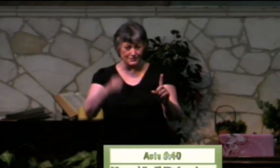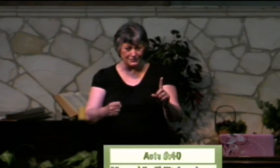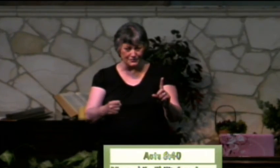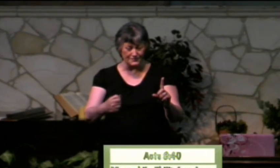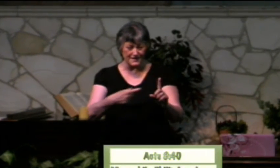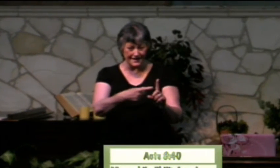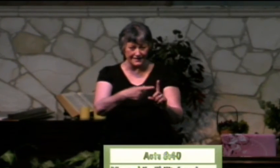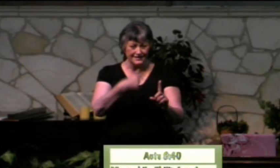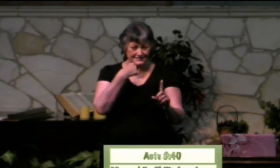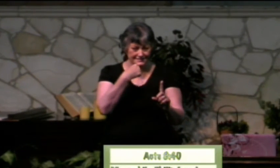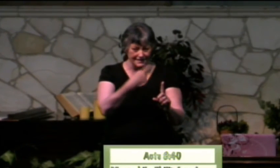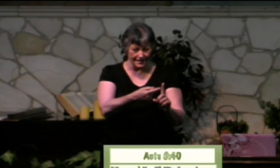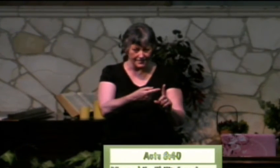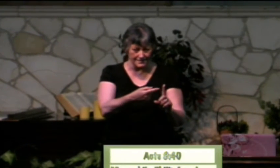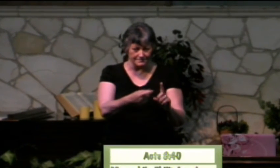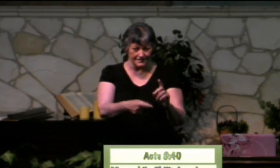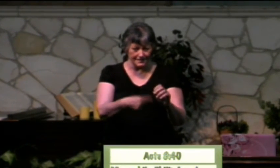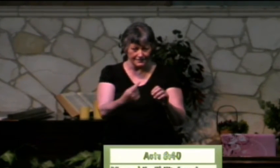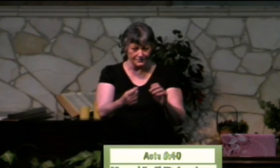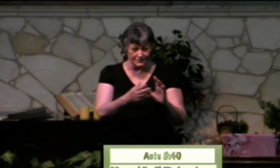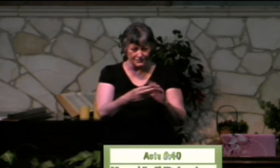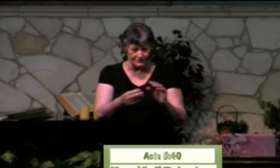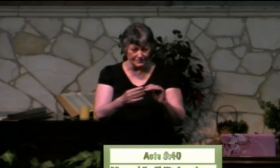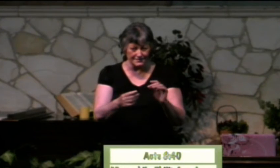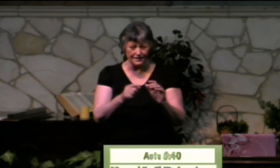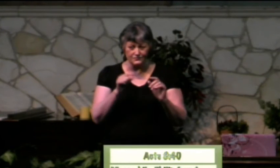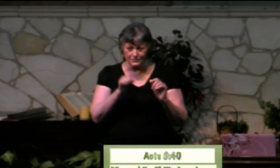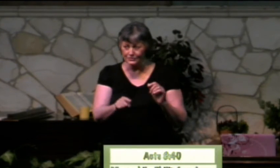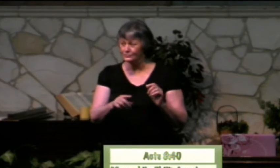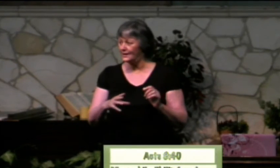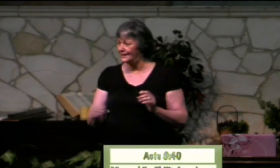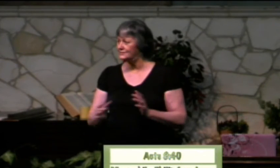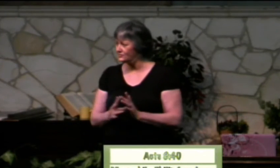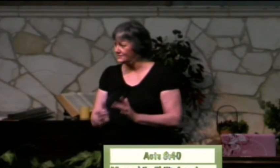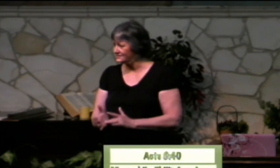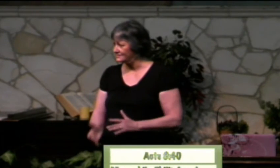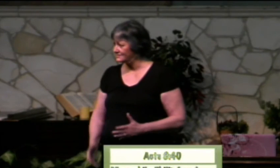you there to tell them the story of you and Jesus.